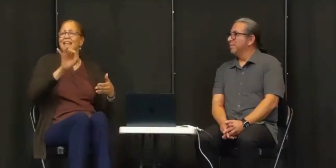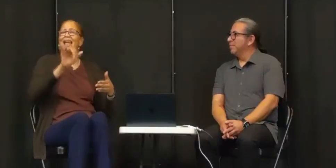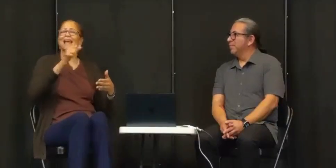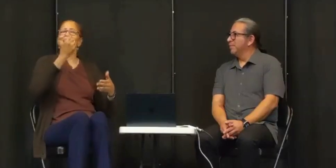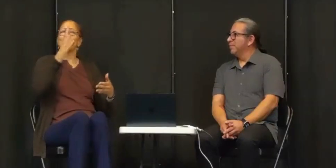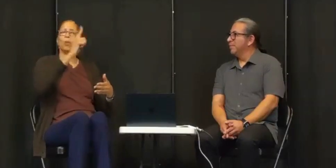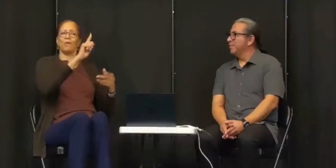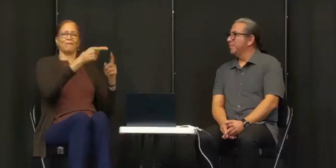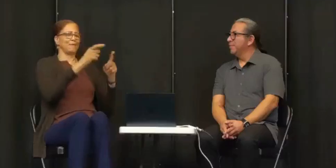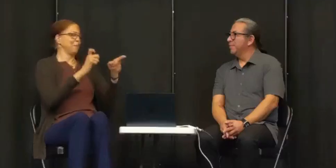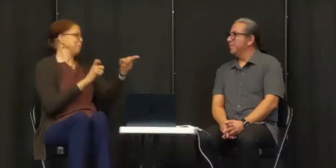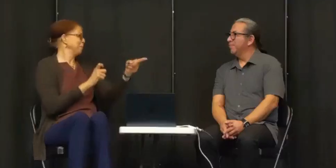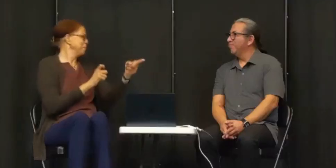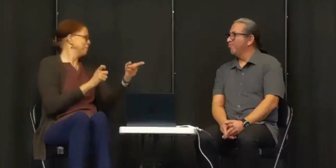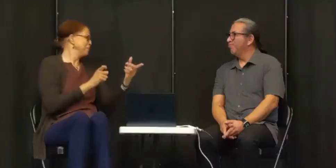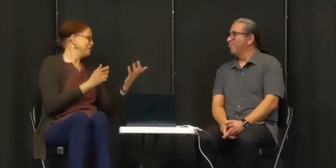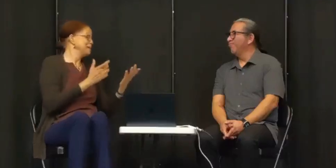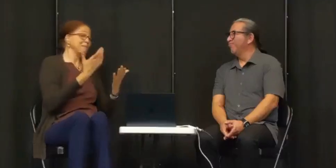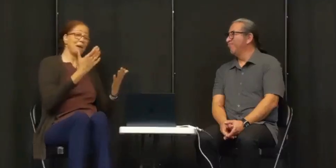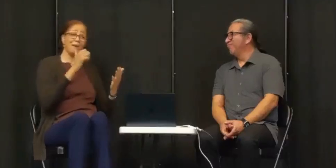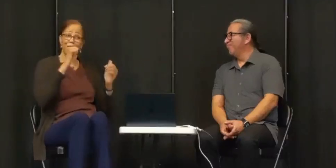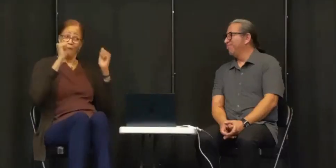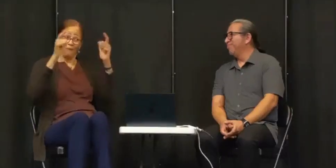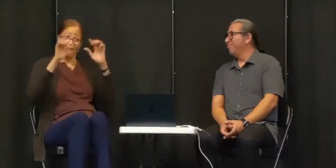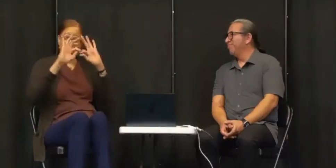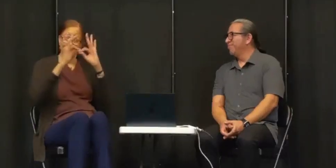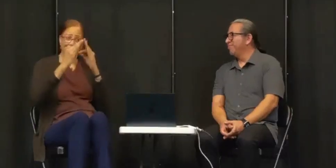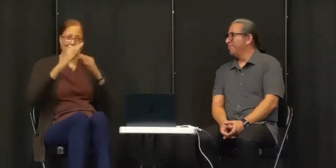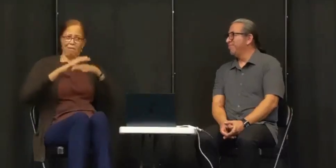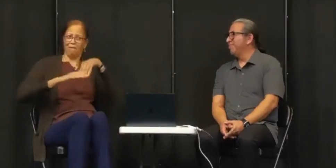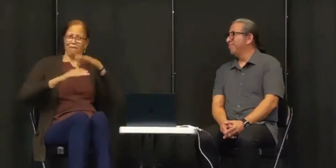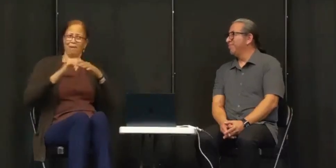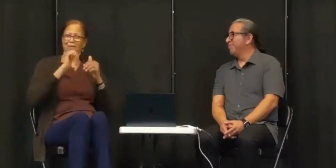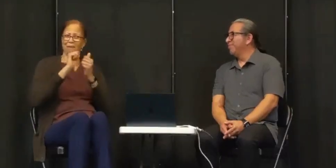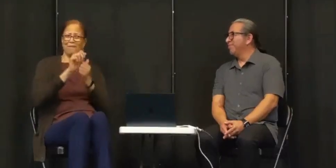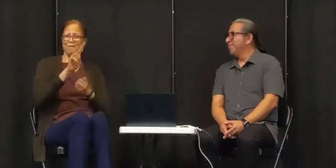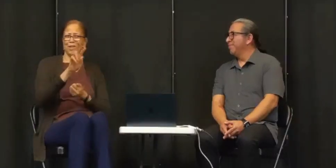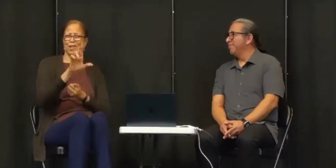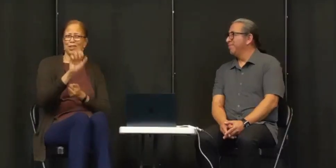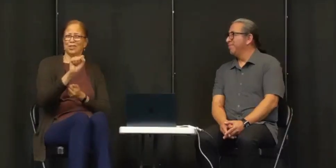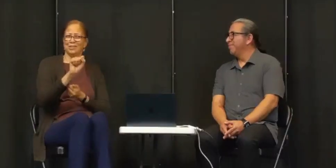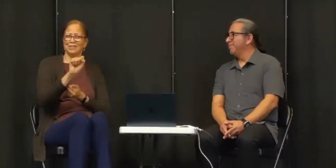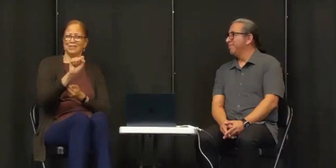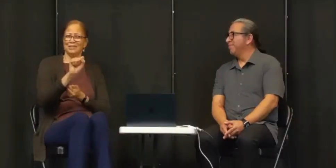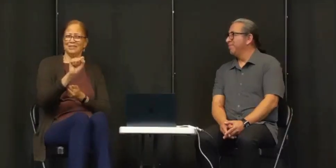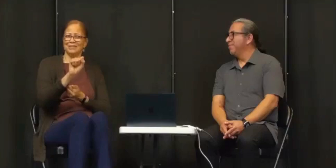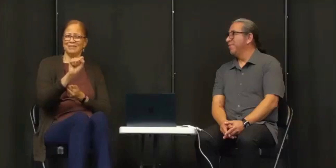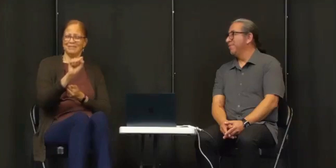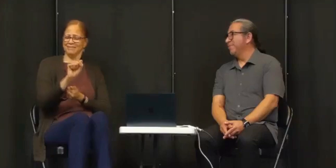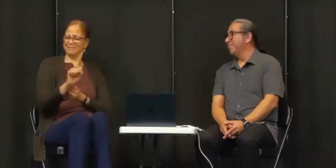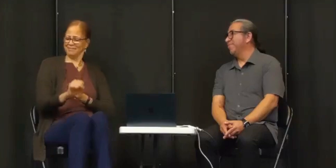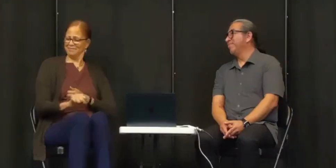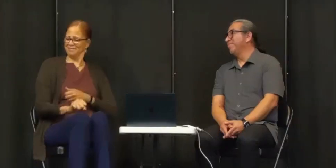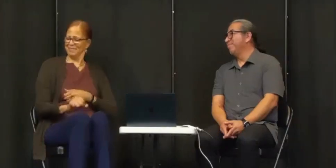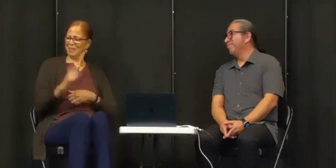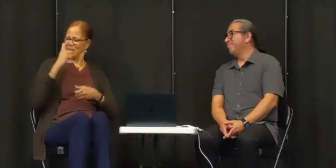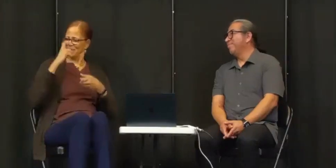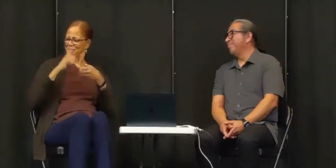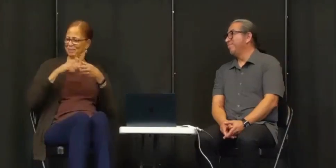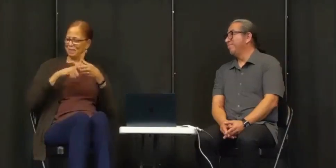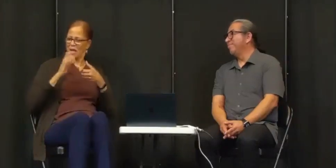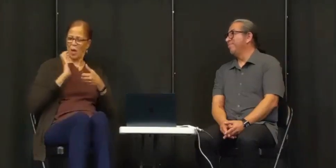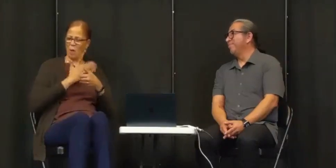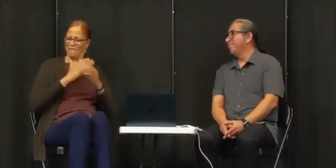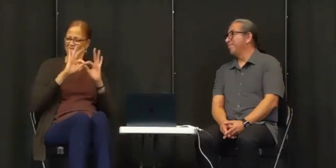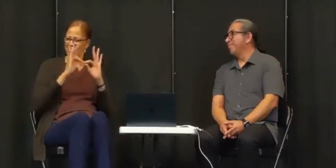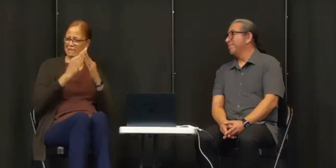90s at that point. And I understand a bit where she was coming from. So maybe not all family members will feel comfortable talking through the